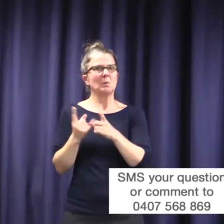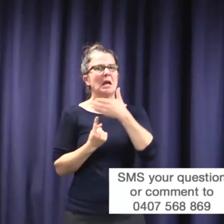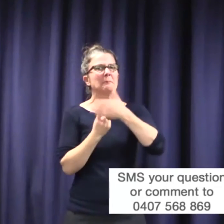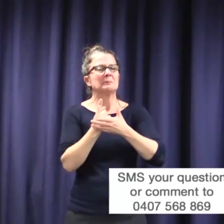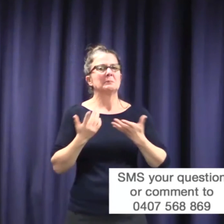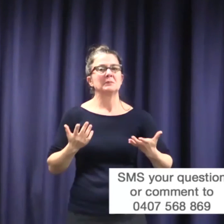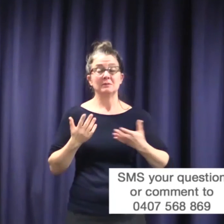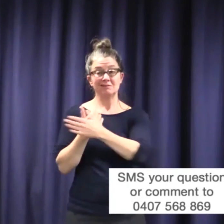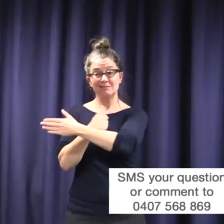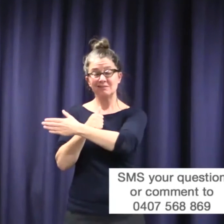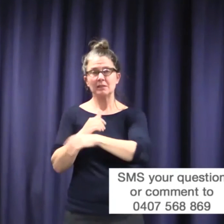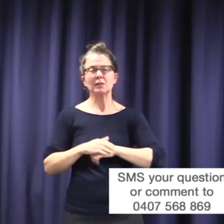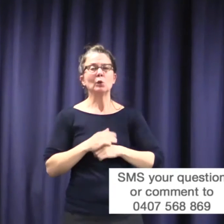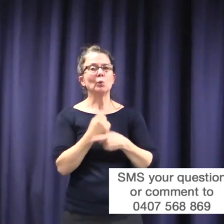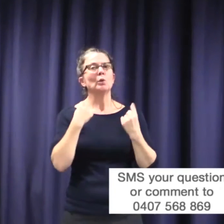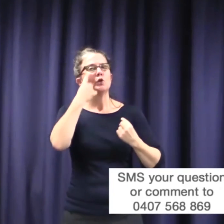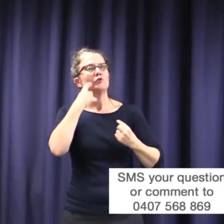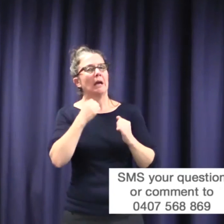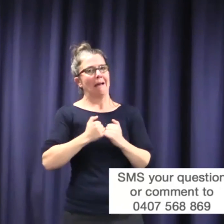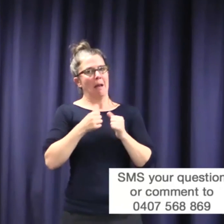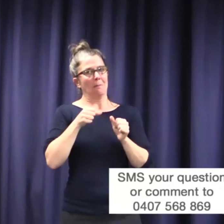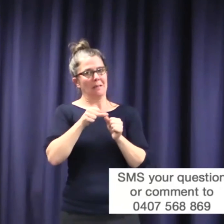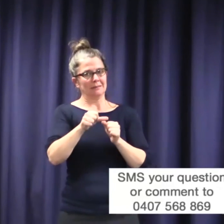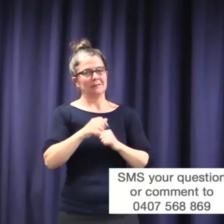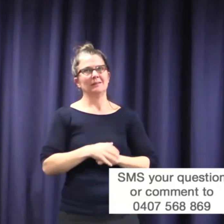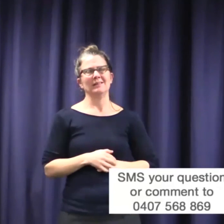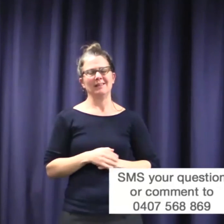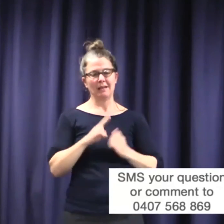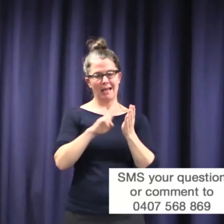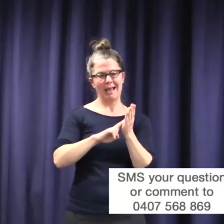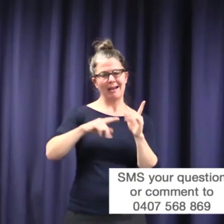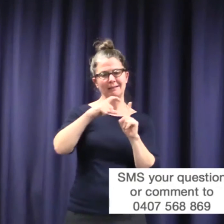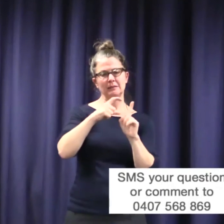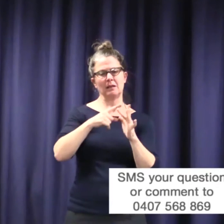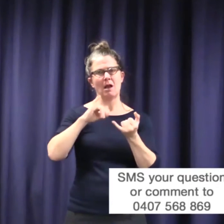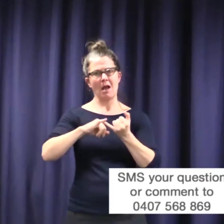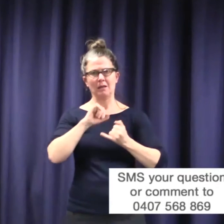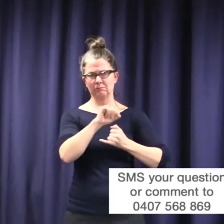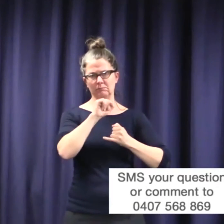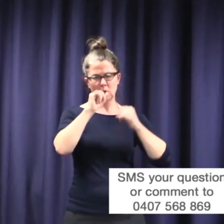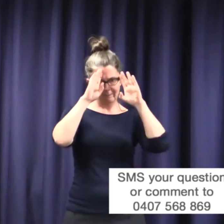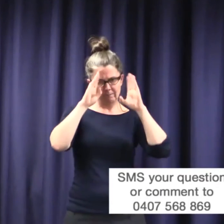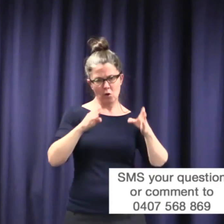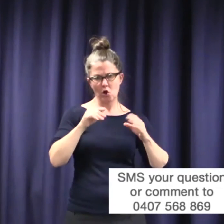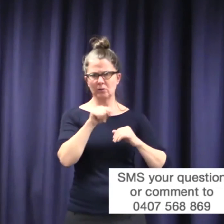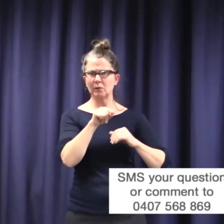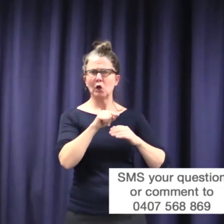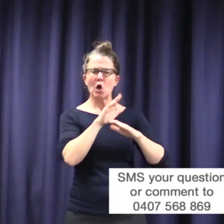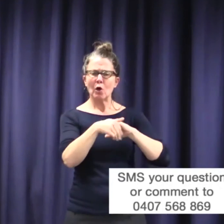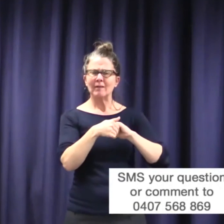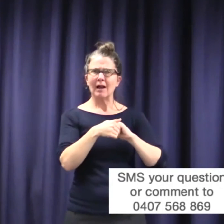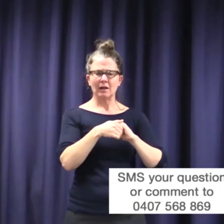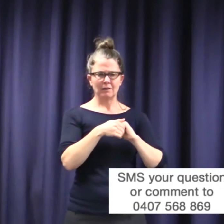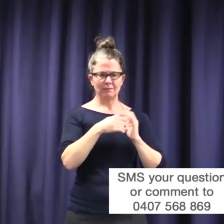We'll do our best with that. The NDIS has a very keen focus on video